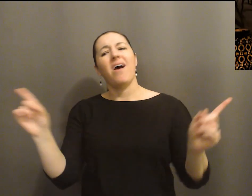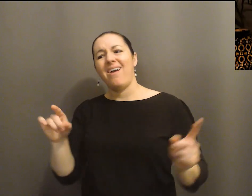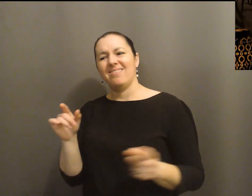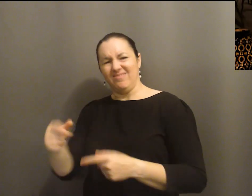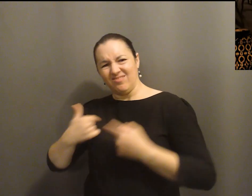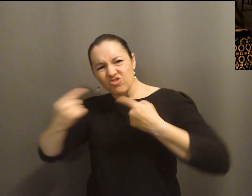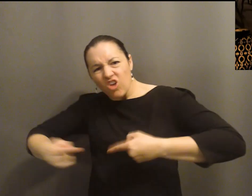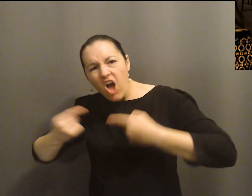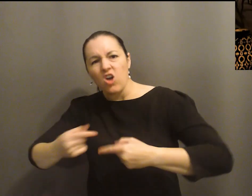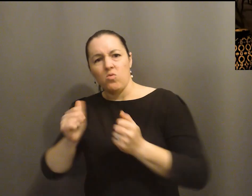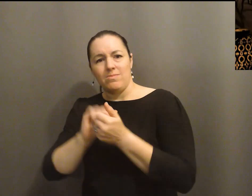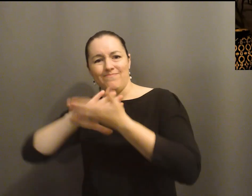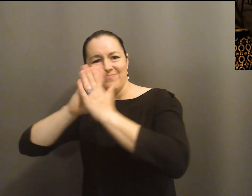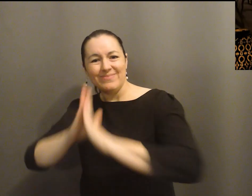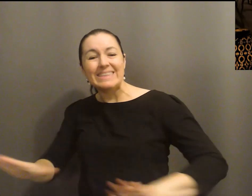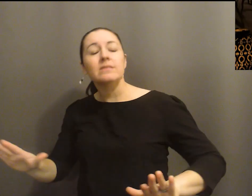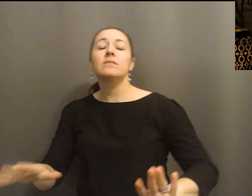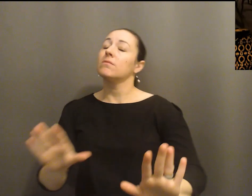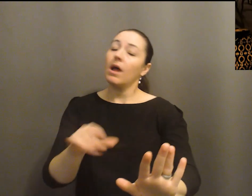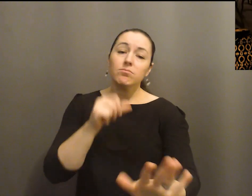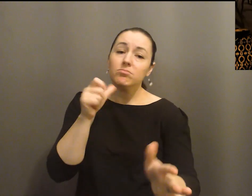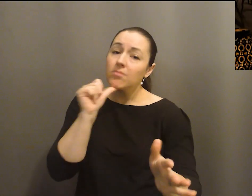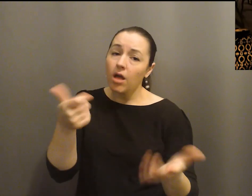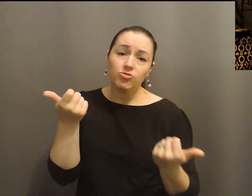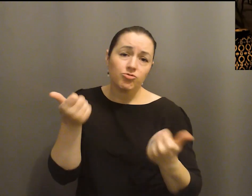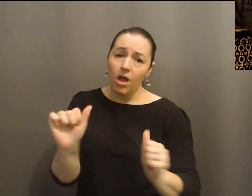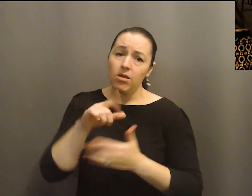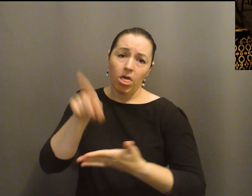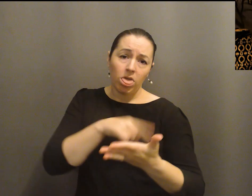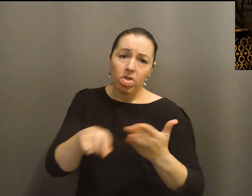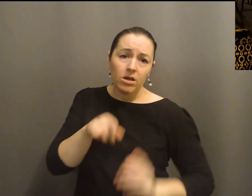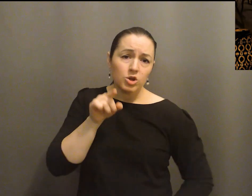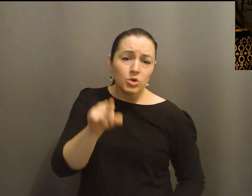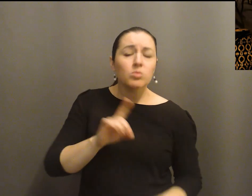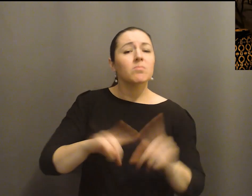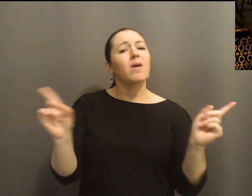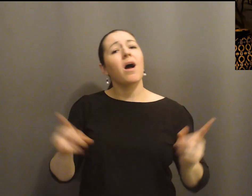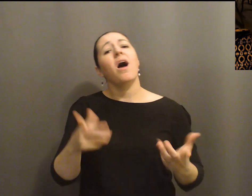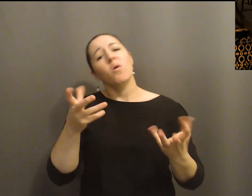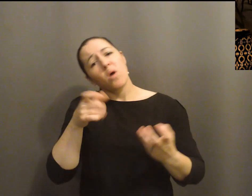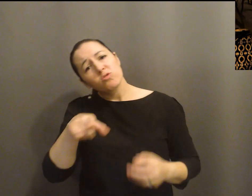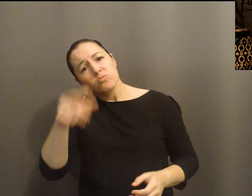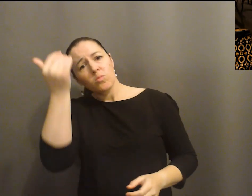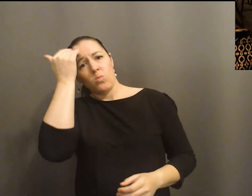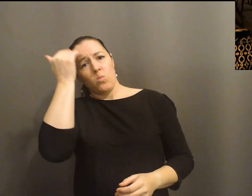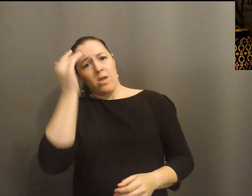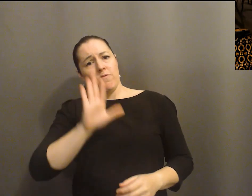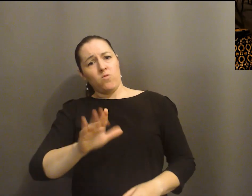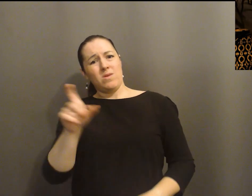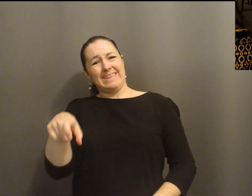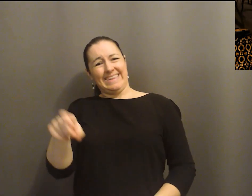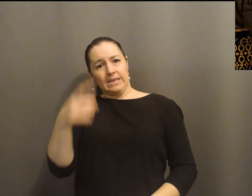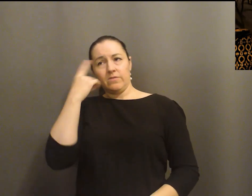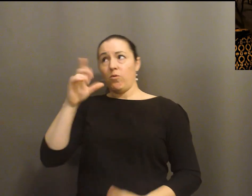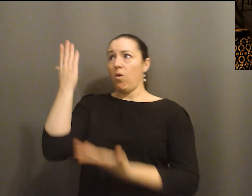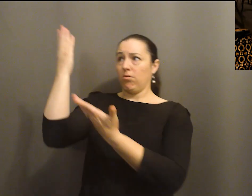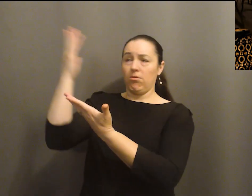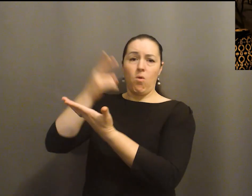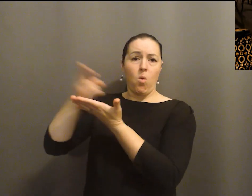I'm not saying this To bring condemnation To you I'm saying this to you To awaken us To our need For Holy Spirit